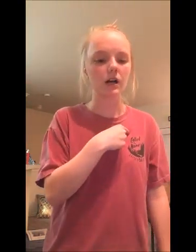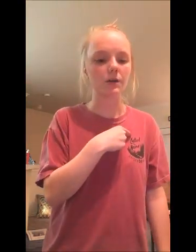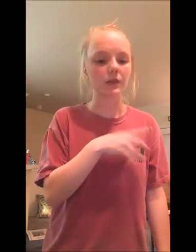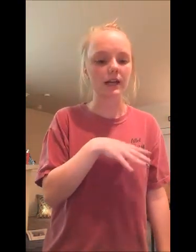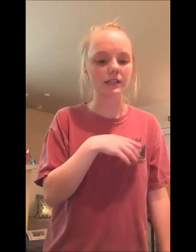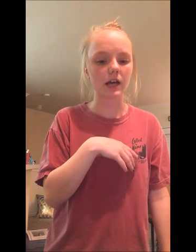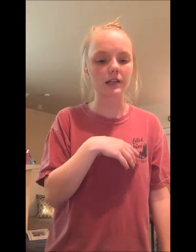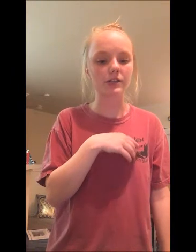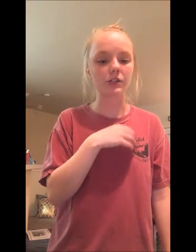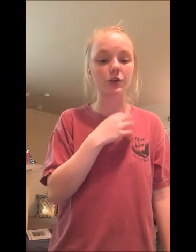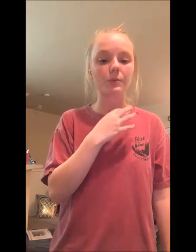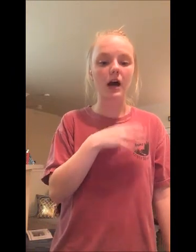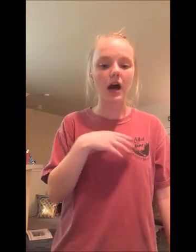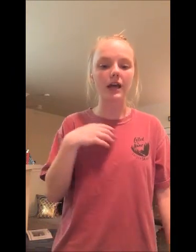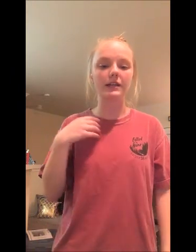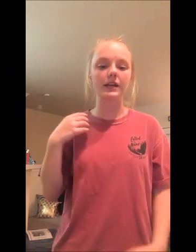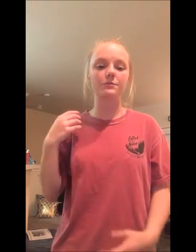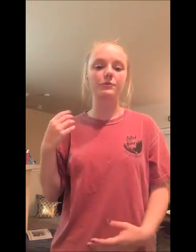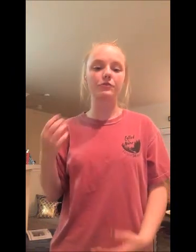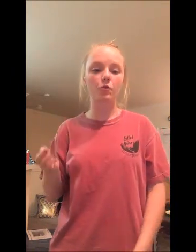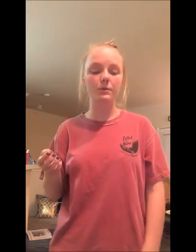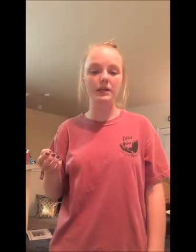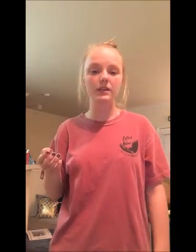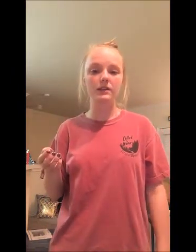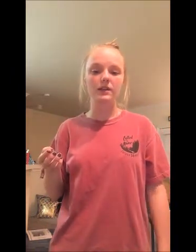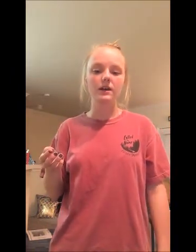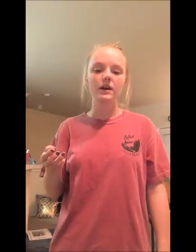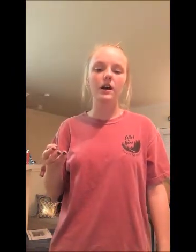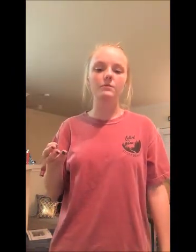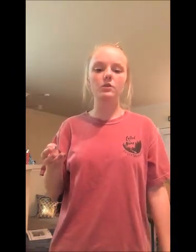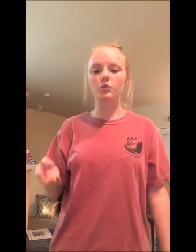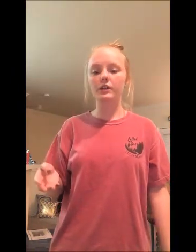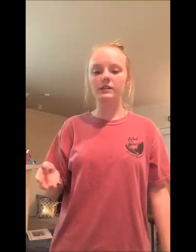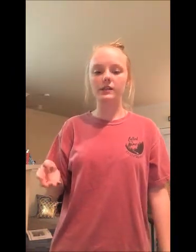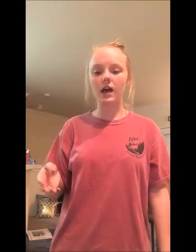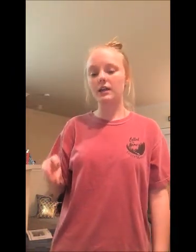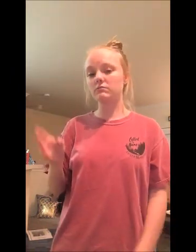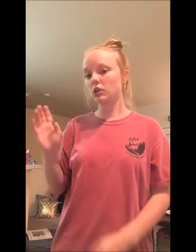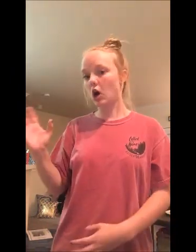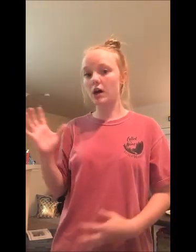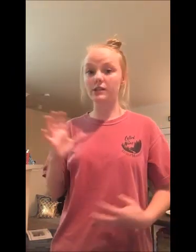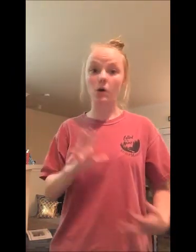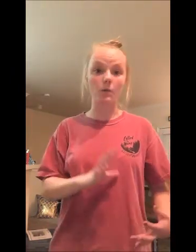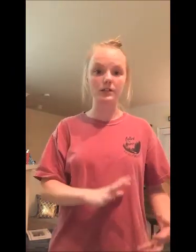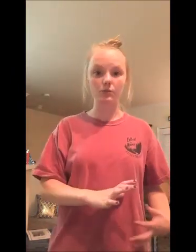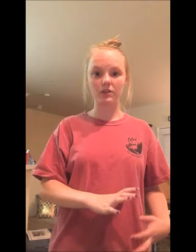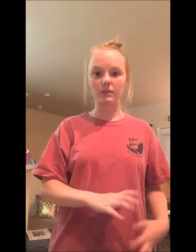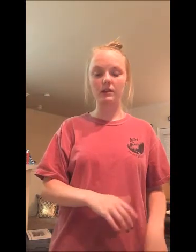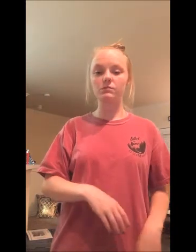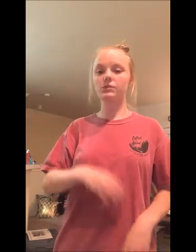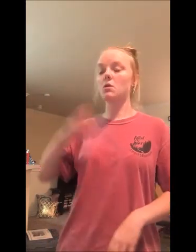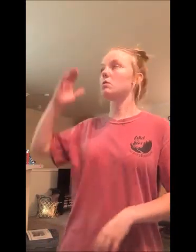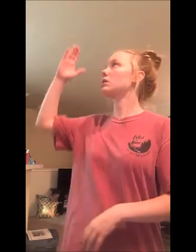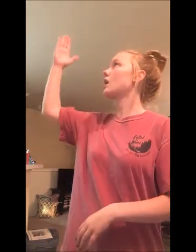The next line is, you're behind and before me. And we're going to sign, God is always with me. So